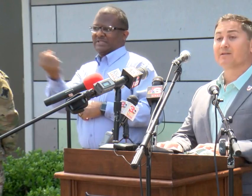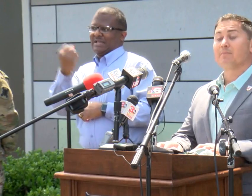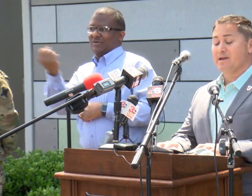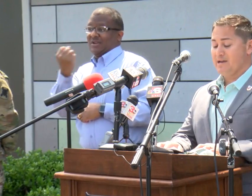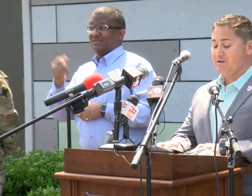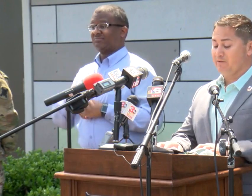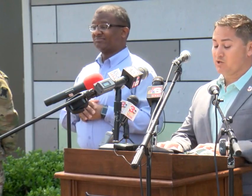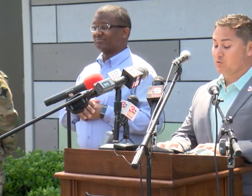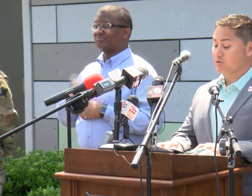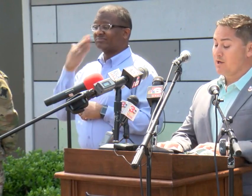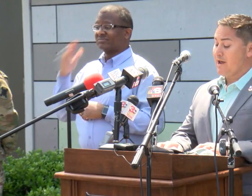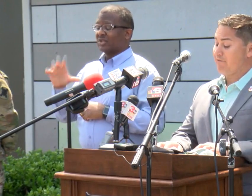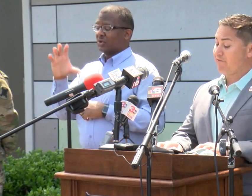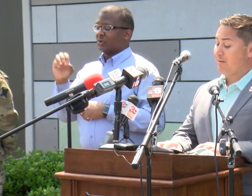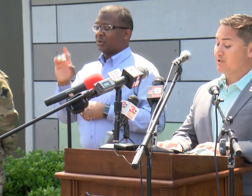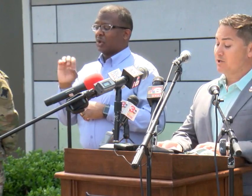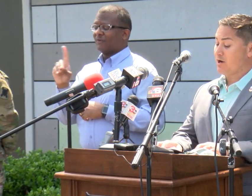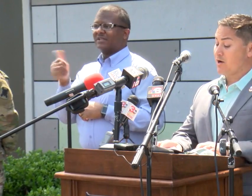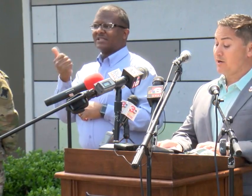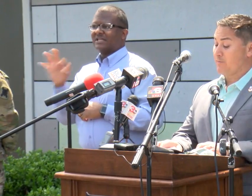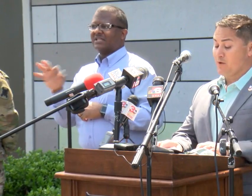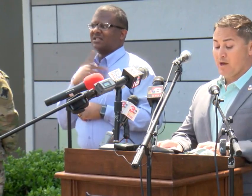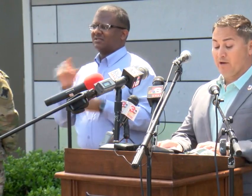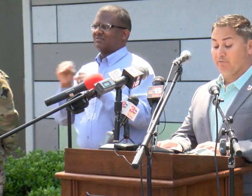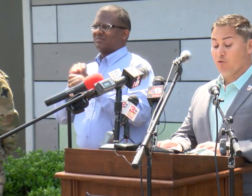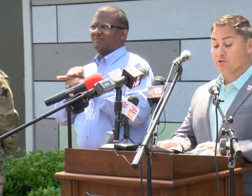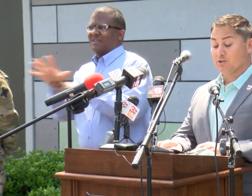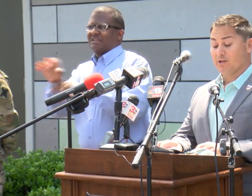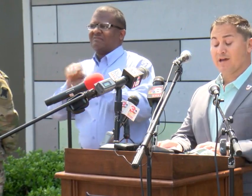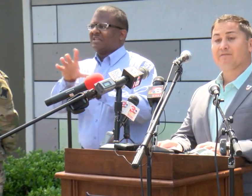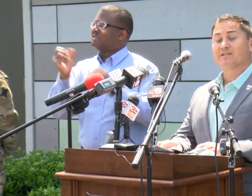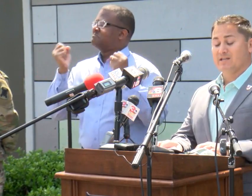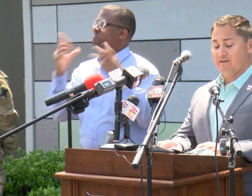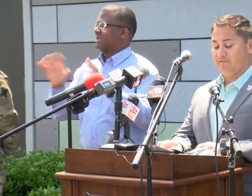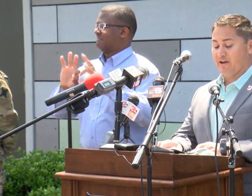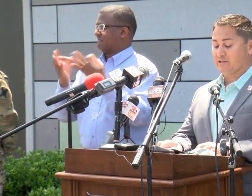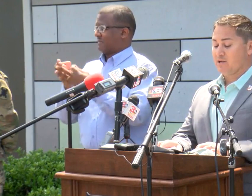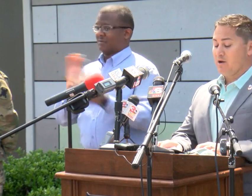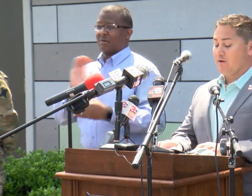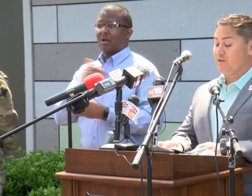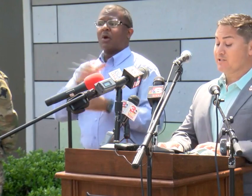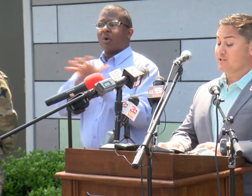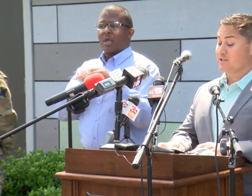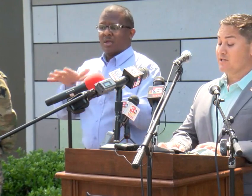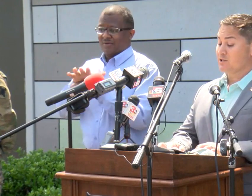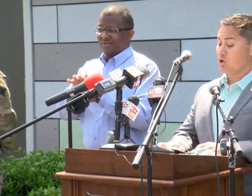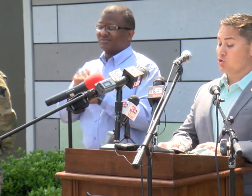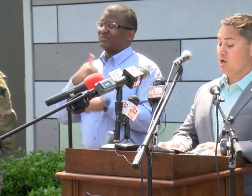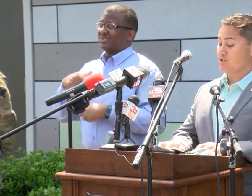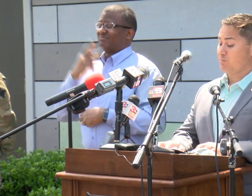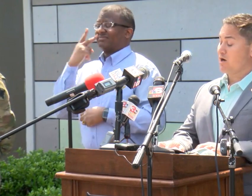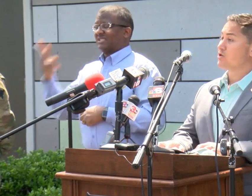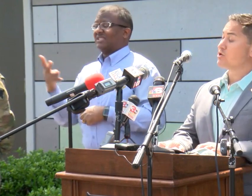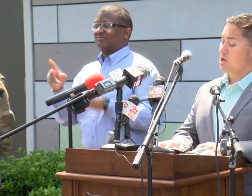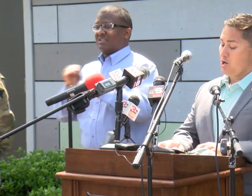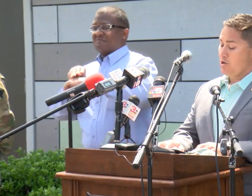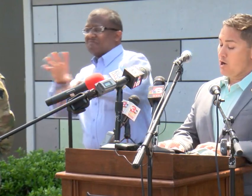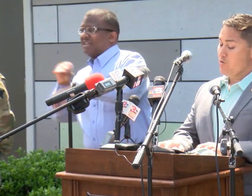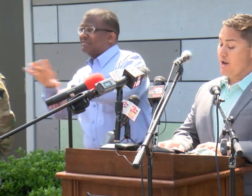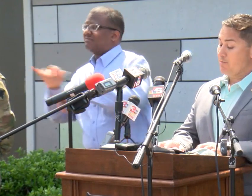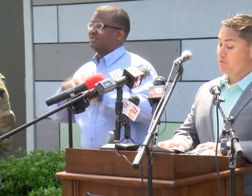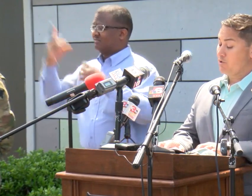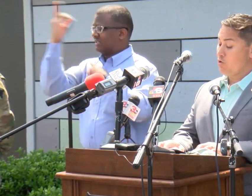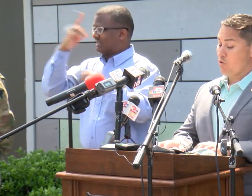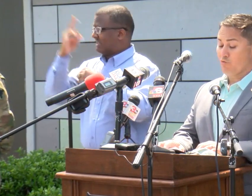has affected many individuals and families in our area, and unfortunately have seen the effects of these disease across the parish.